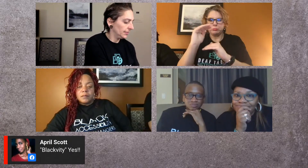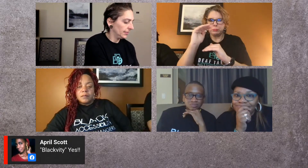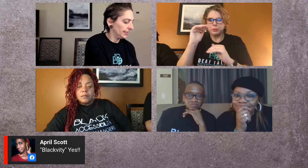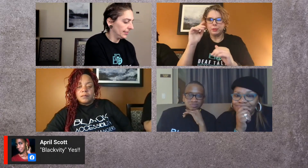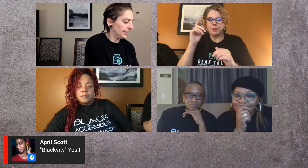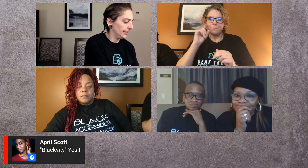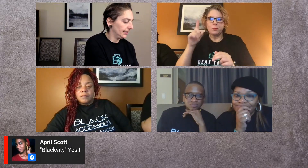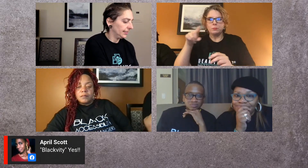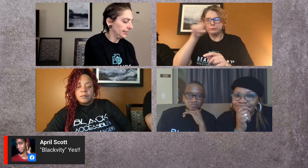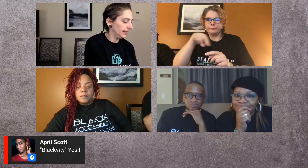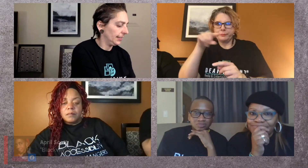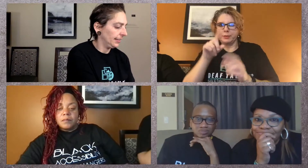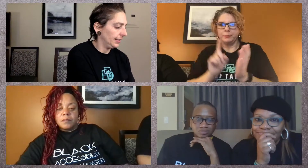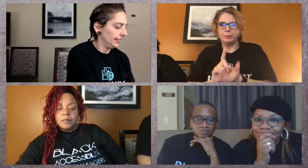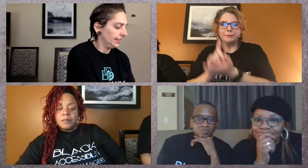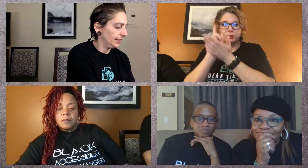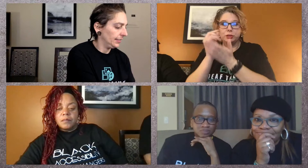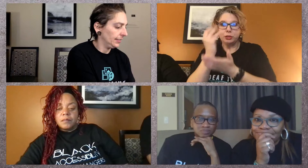just wanted to kind of keep the money